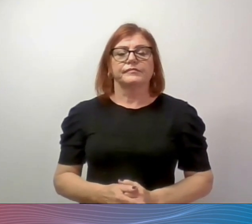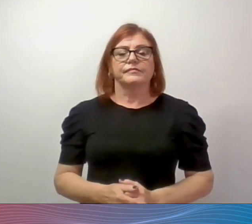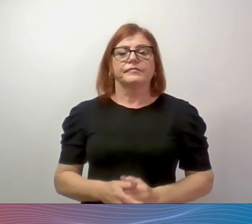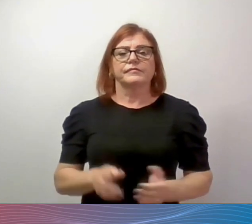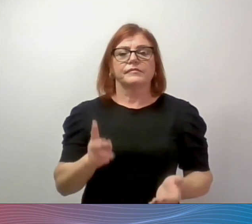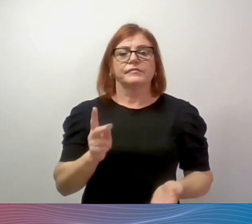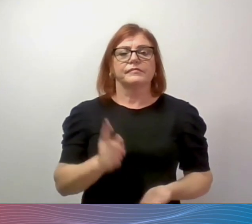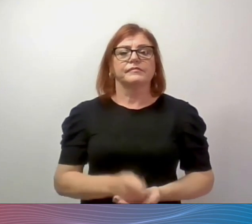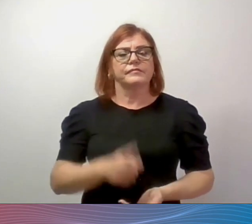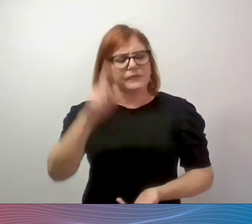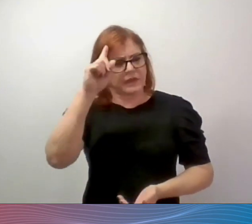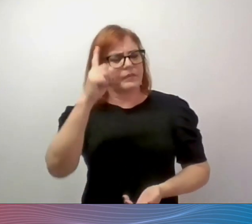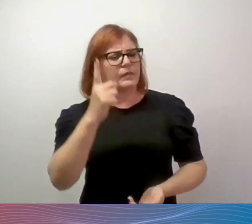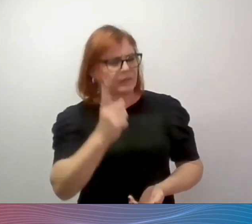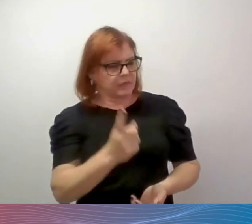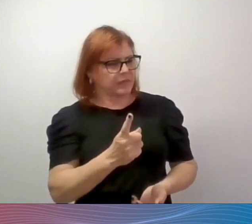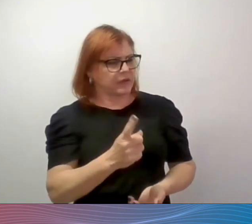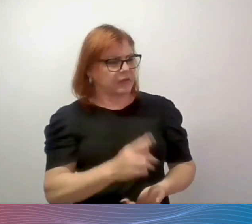Especificamente ele fala,